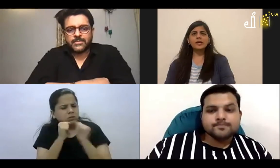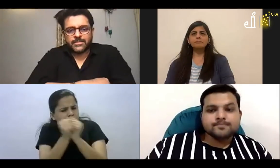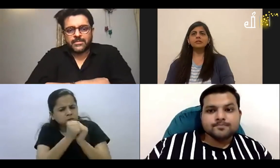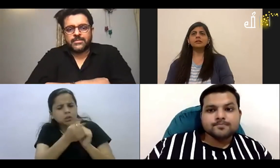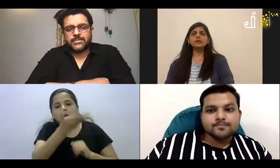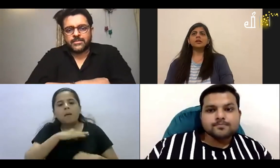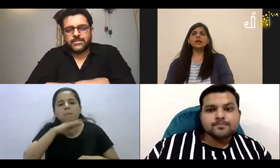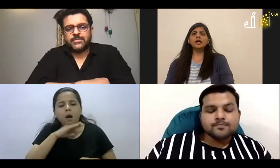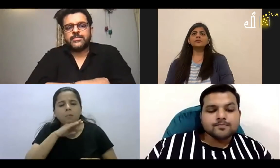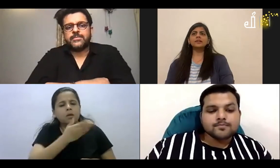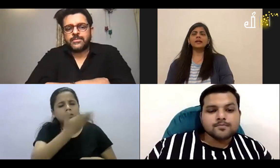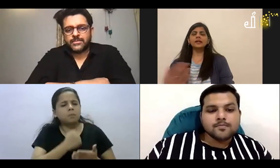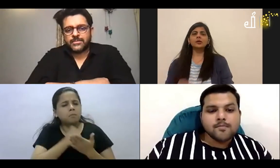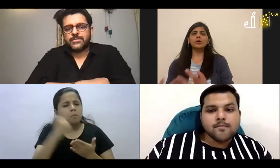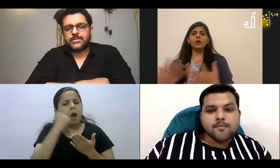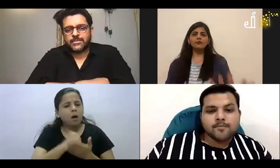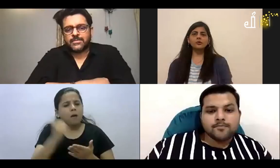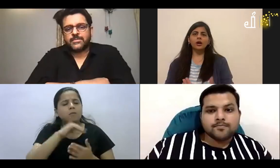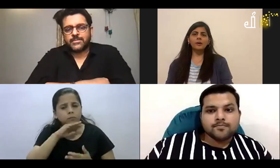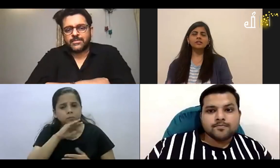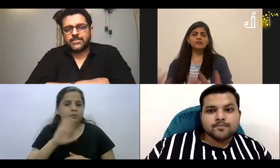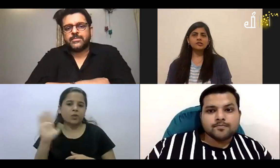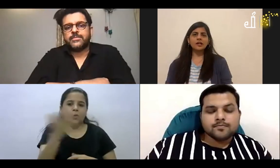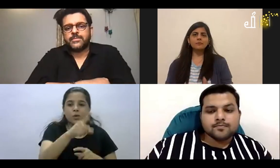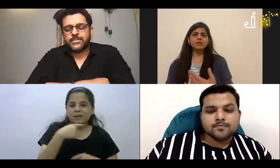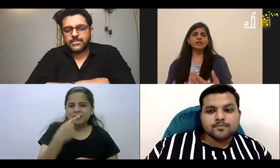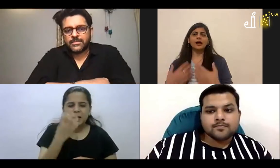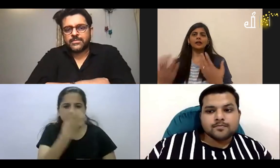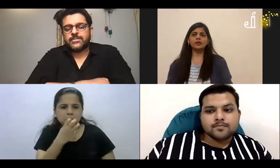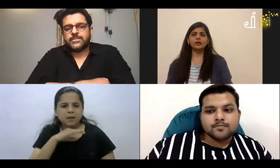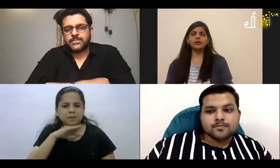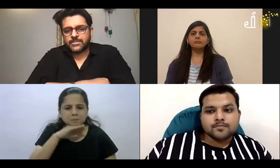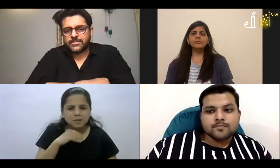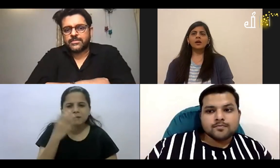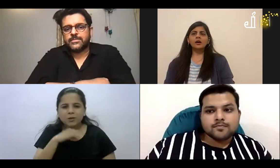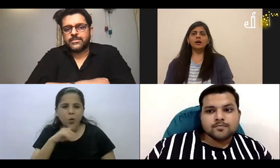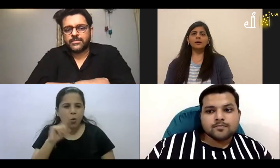speech therapy. As like, all of you talk about speech therapy and